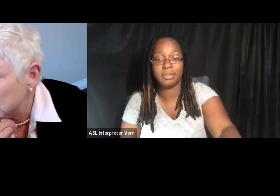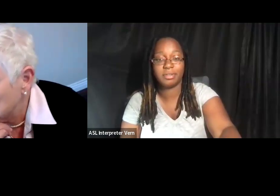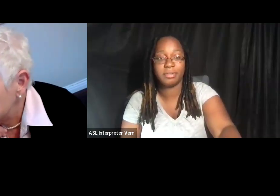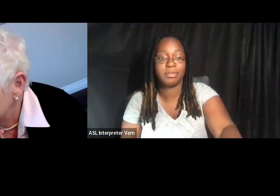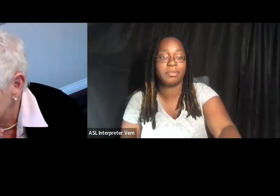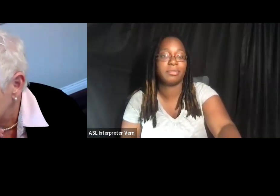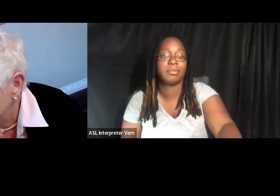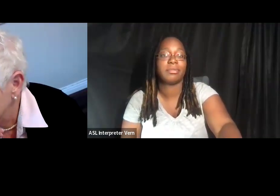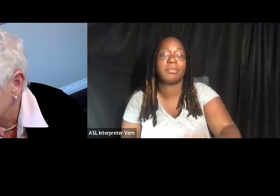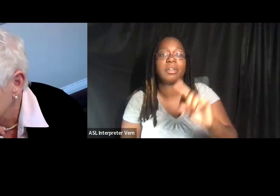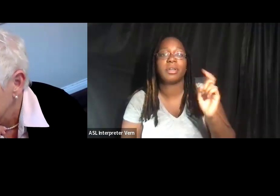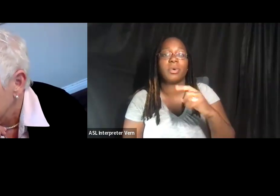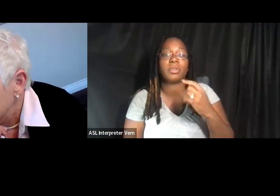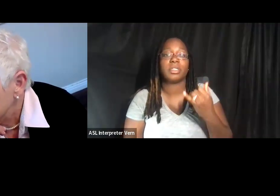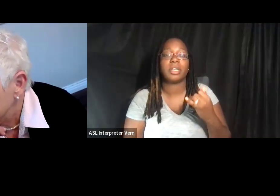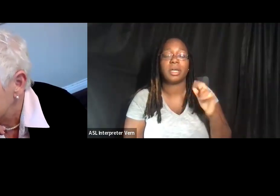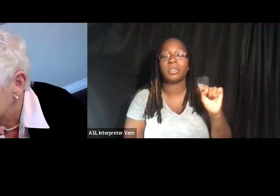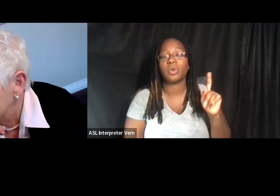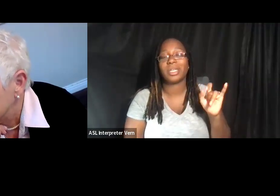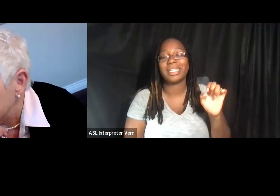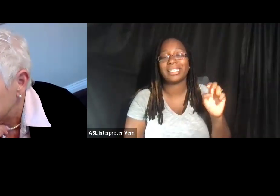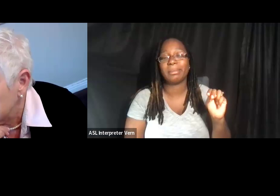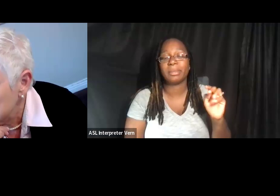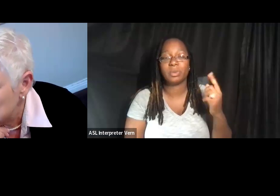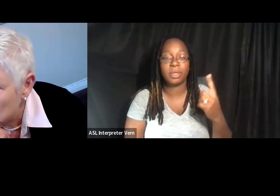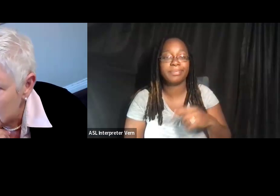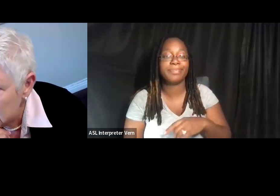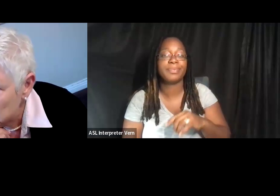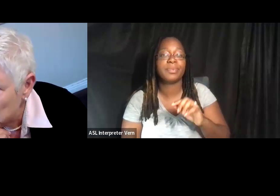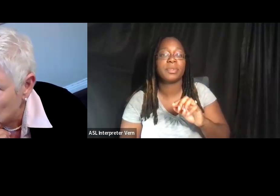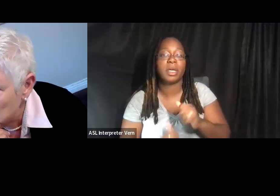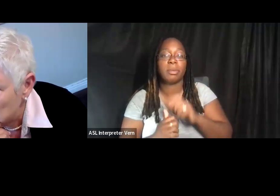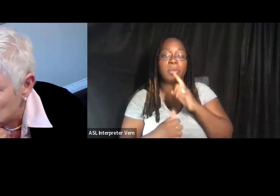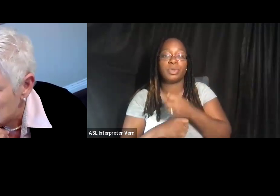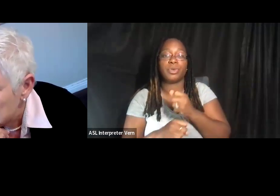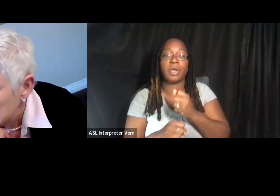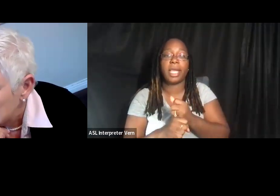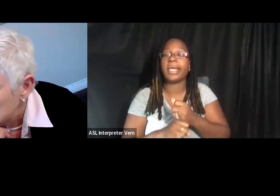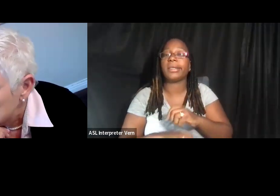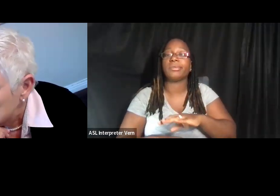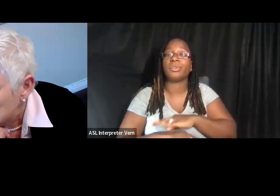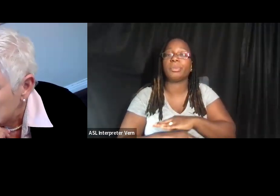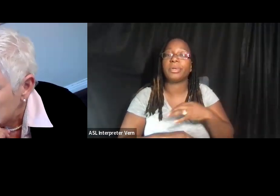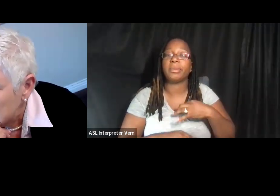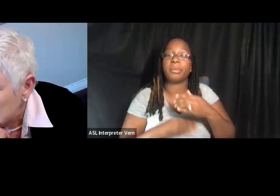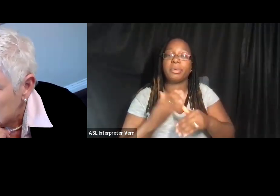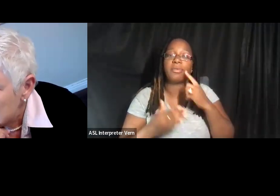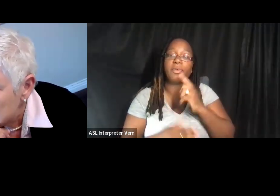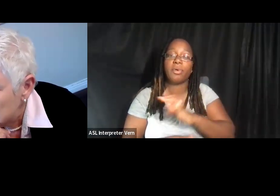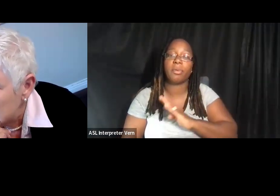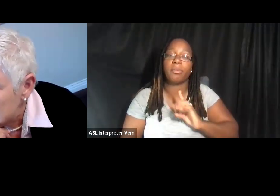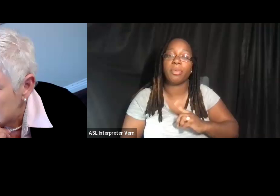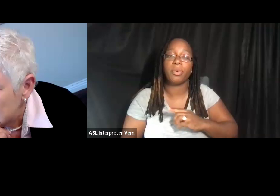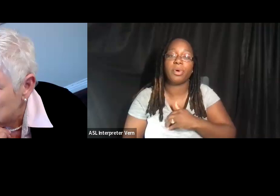Here's another question in the Q&A: how to create suitable application process for board members. Currently, the ED